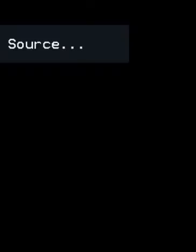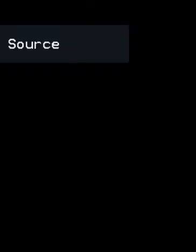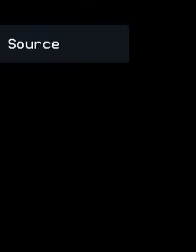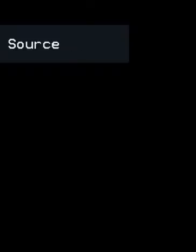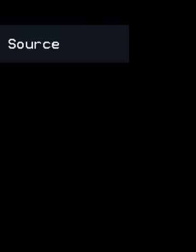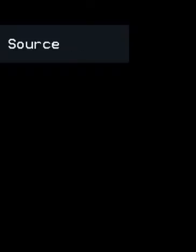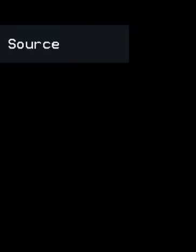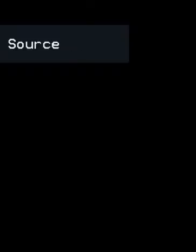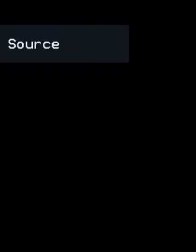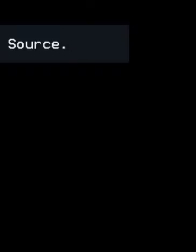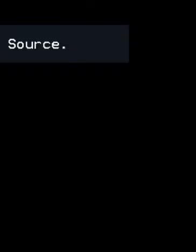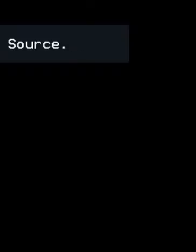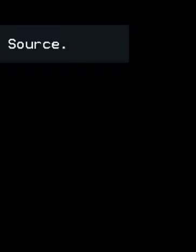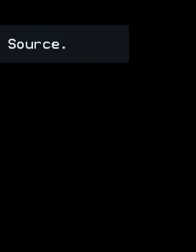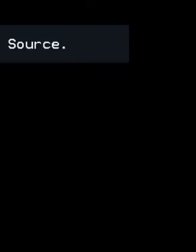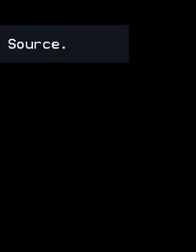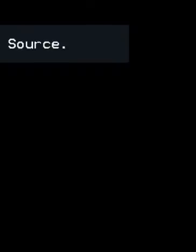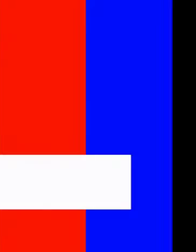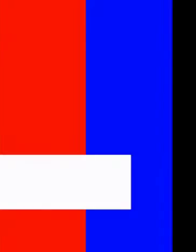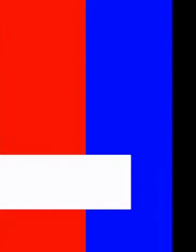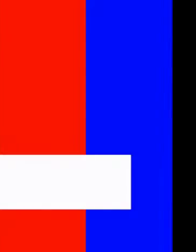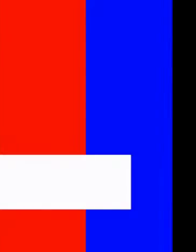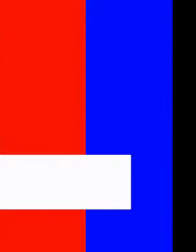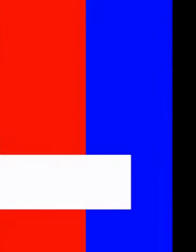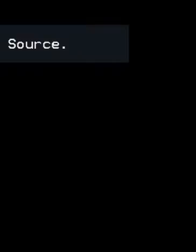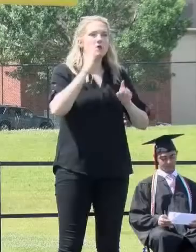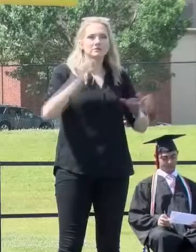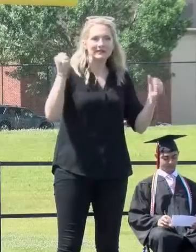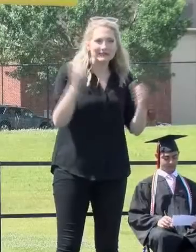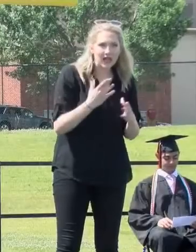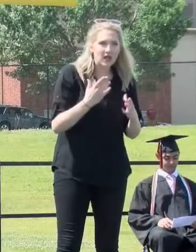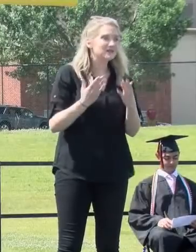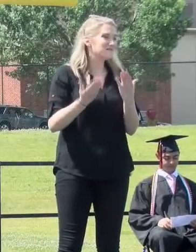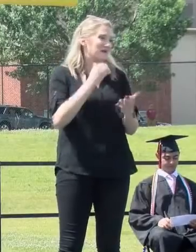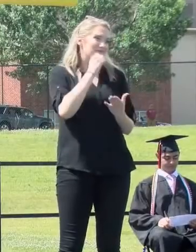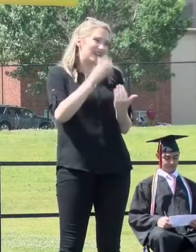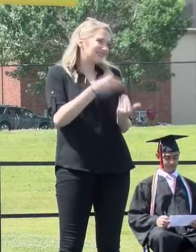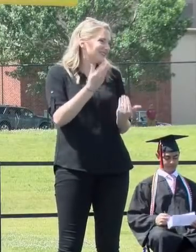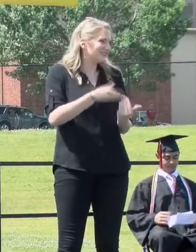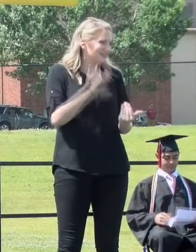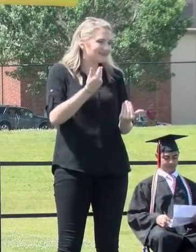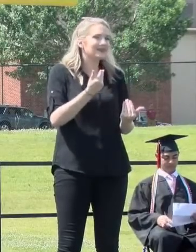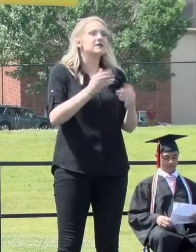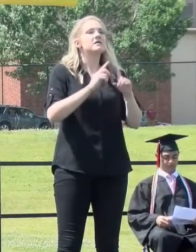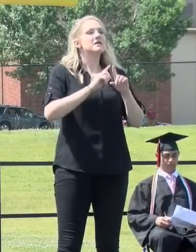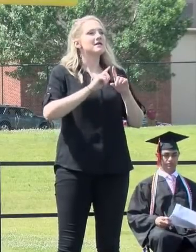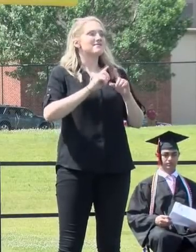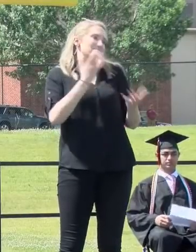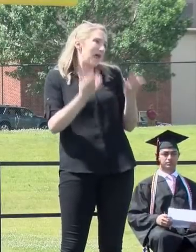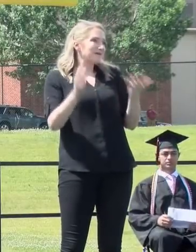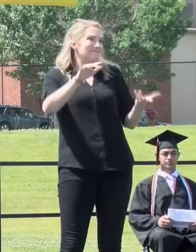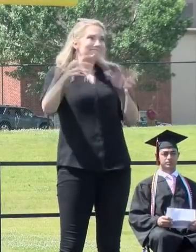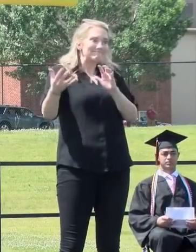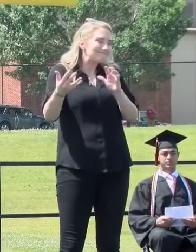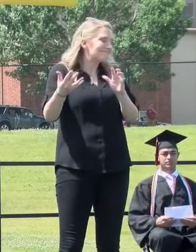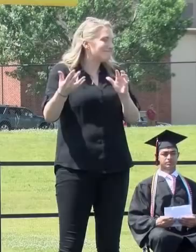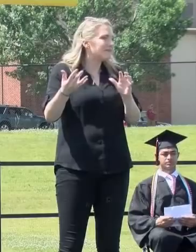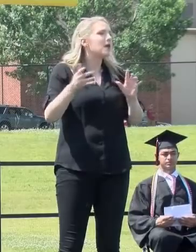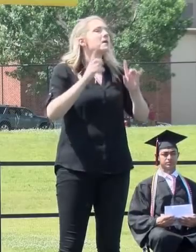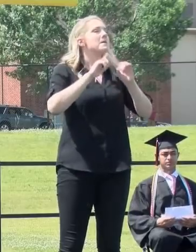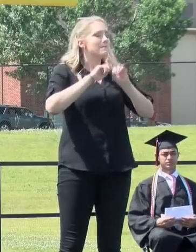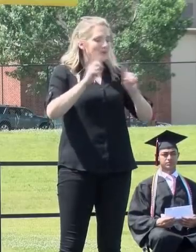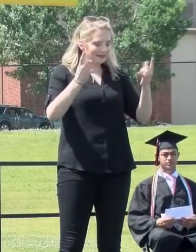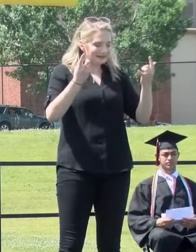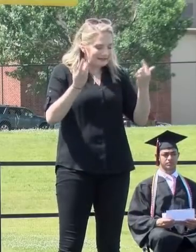will be struggles, there will be fears, and it won't always be easy. And you might make a mess of things, but you